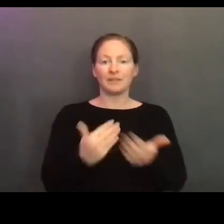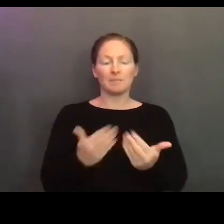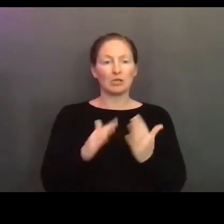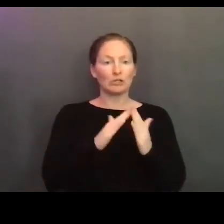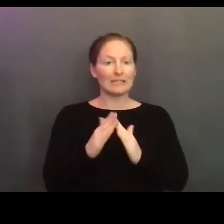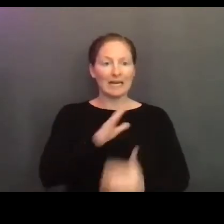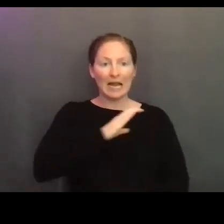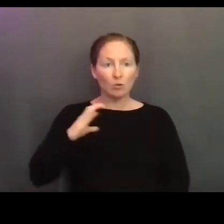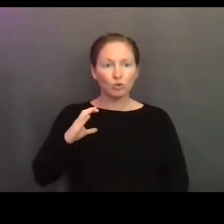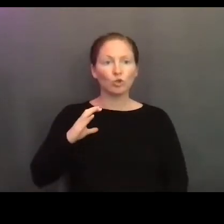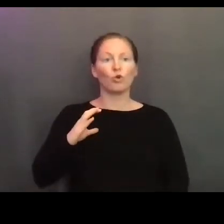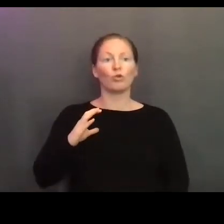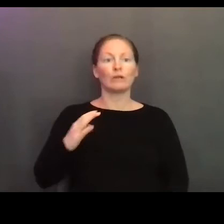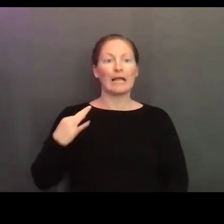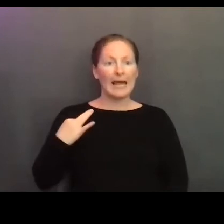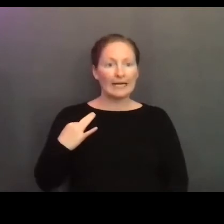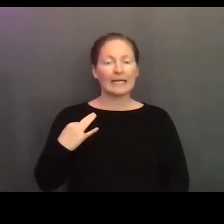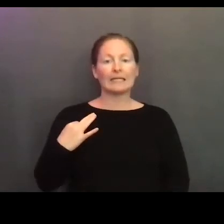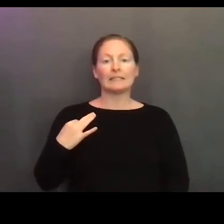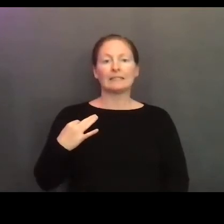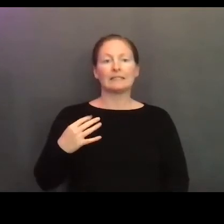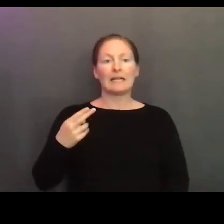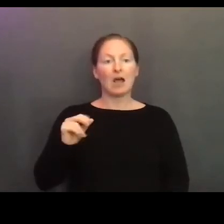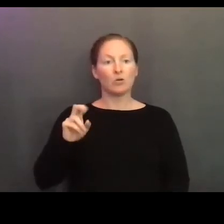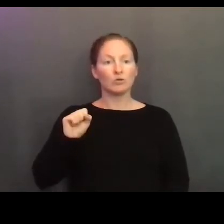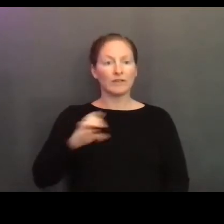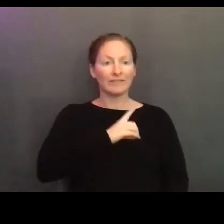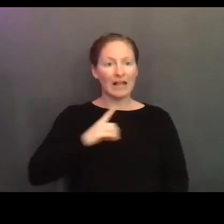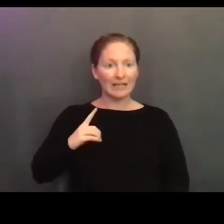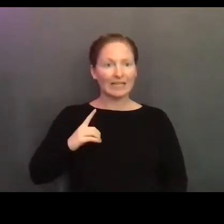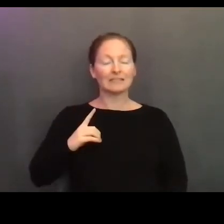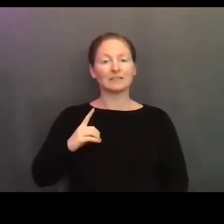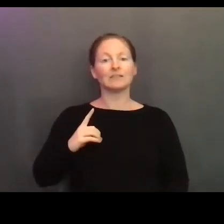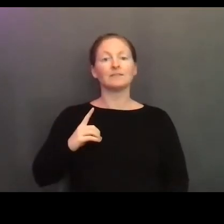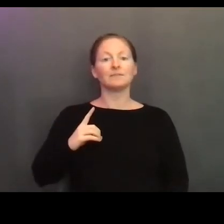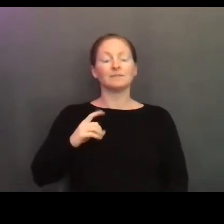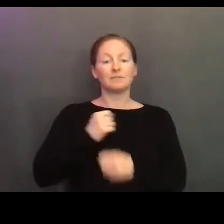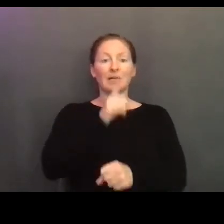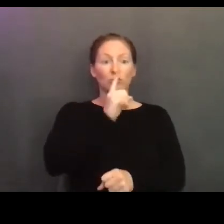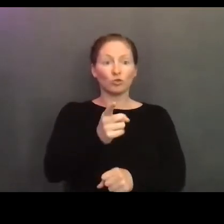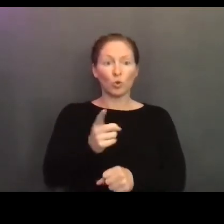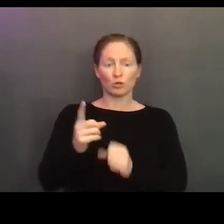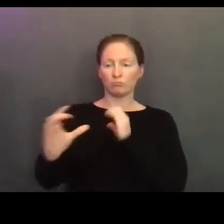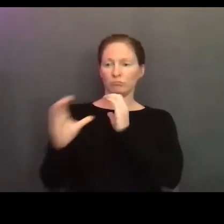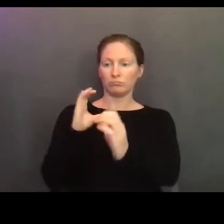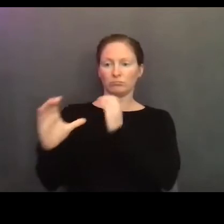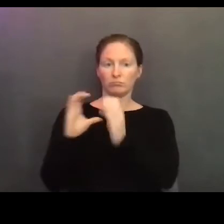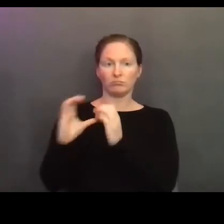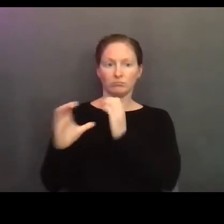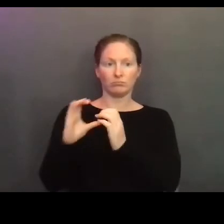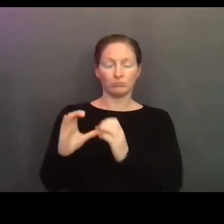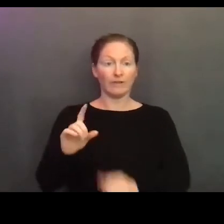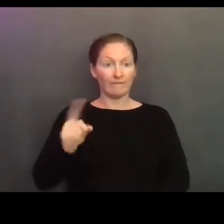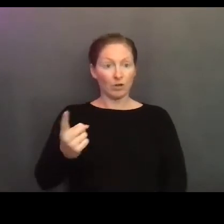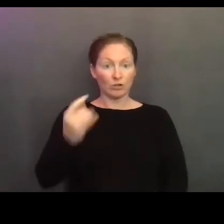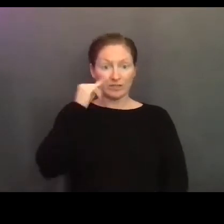council or a candidate or in the House of Delegates. And that's making sure that it's a two-way conversation. First off, if y'all aren't